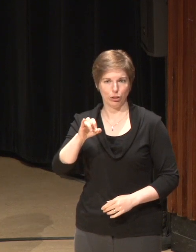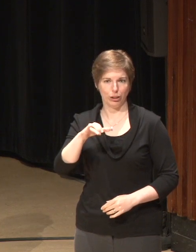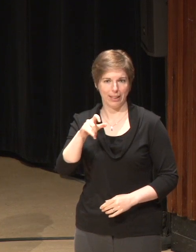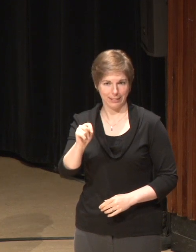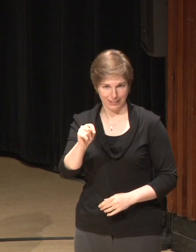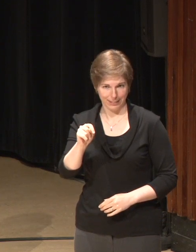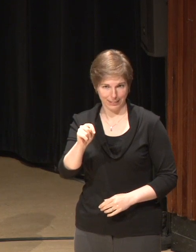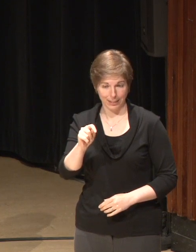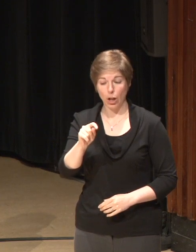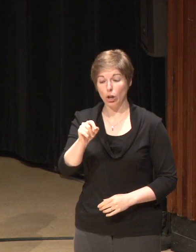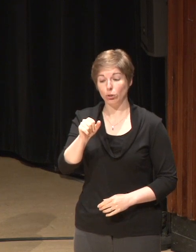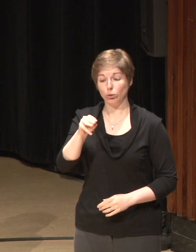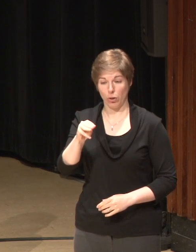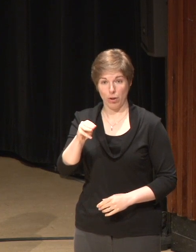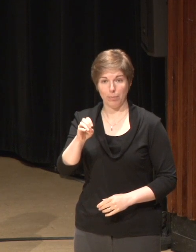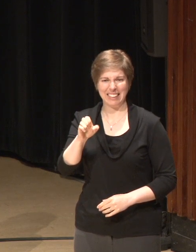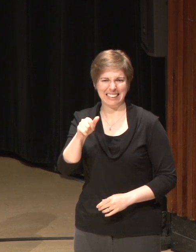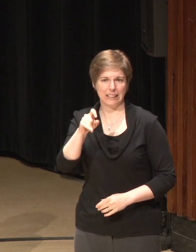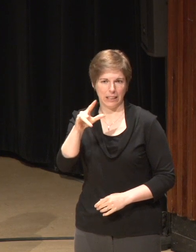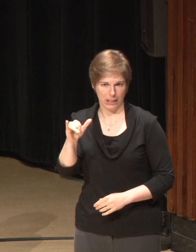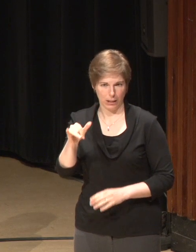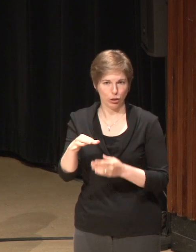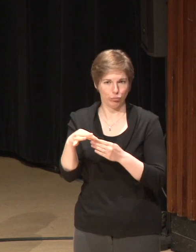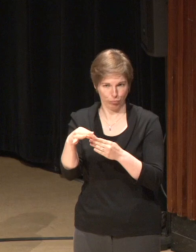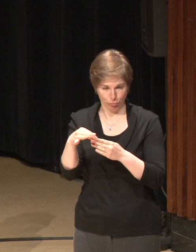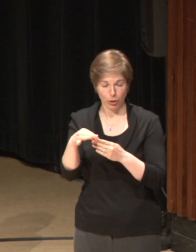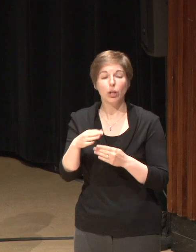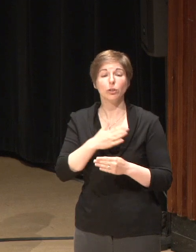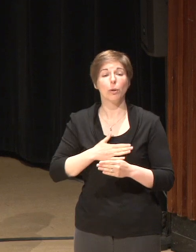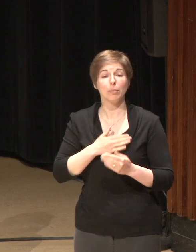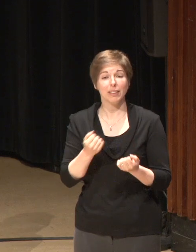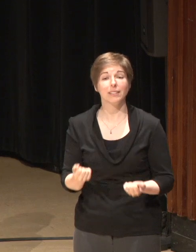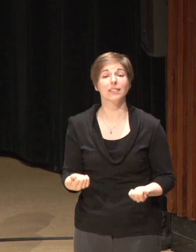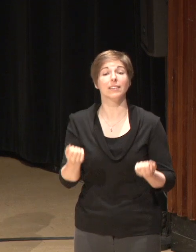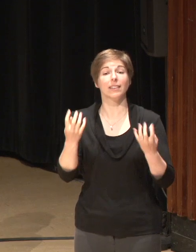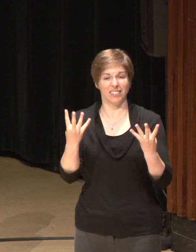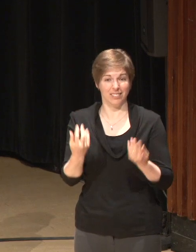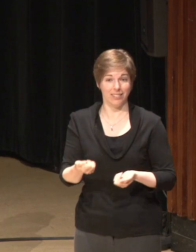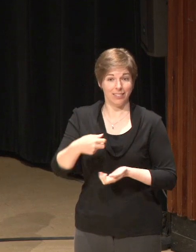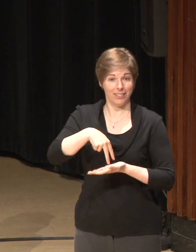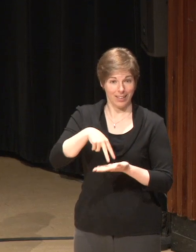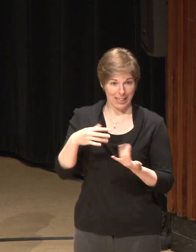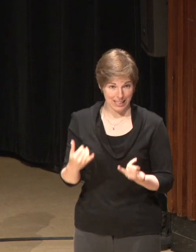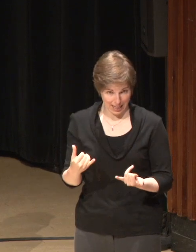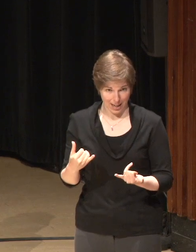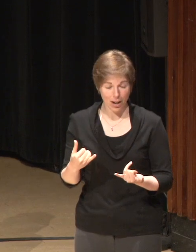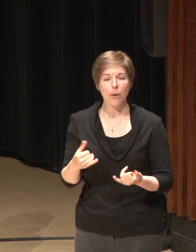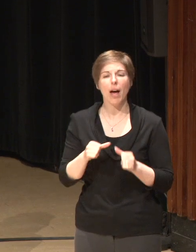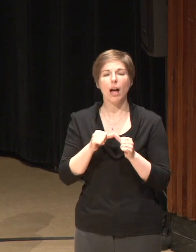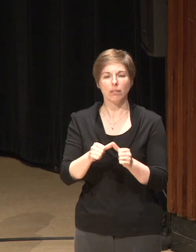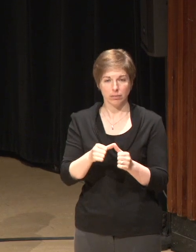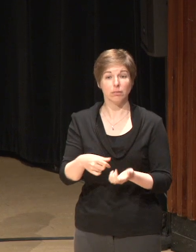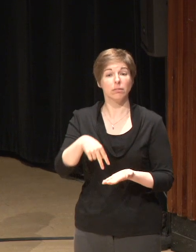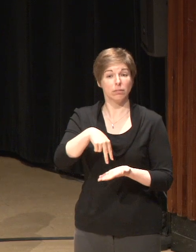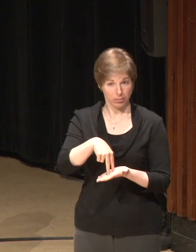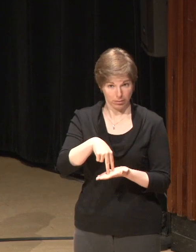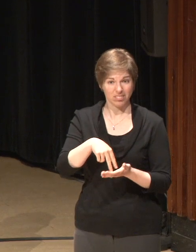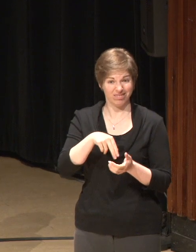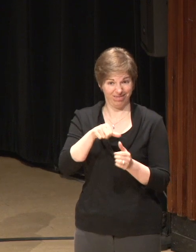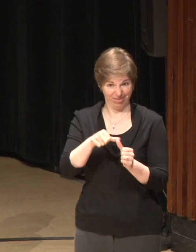you're able for the recessional and remain standing until the stage party and the graduates have left the